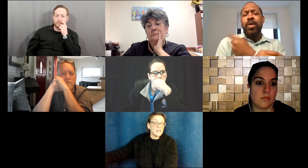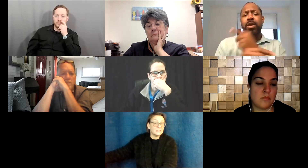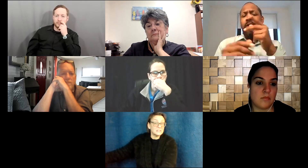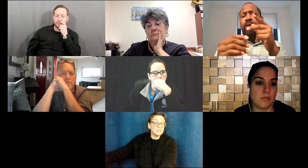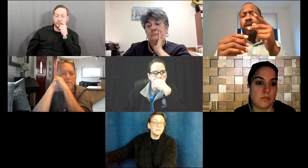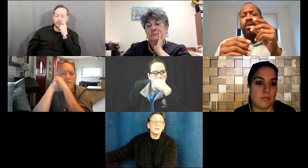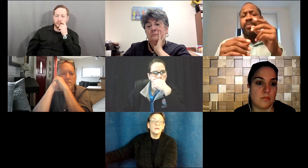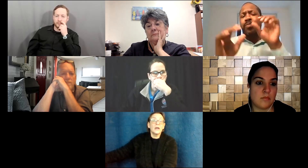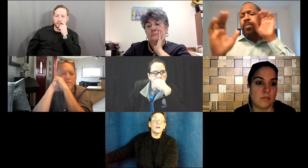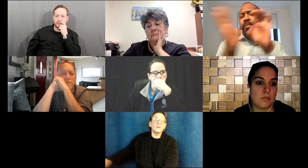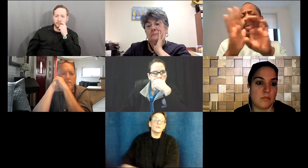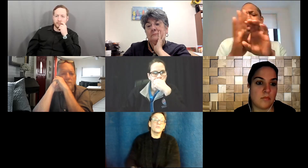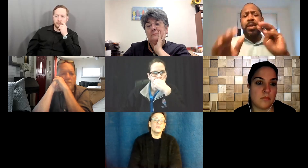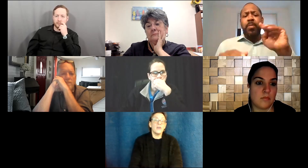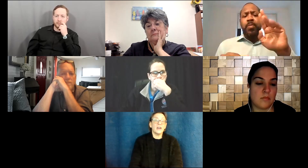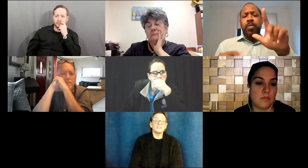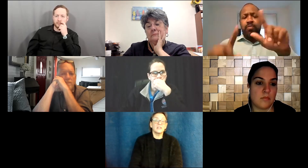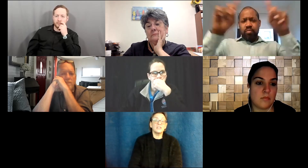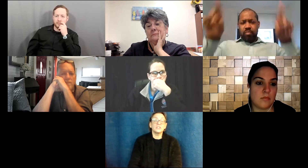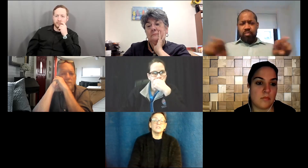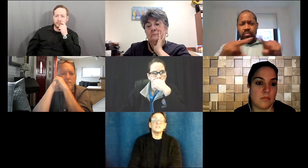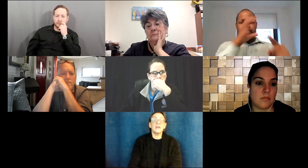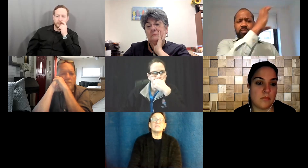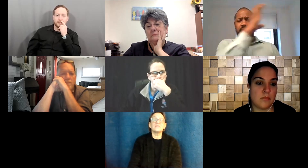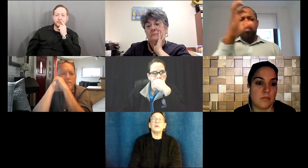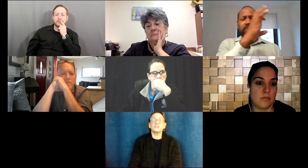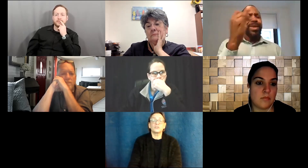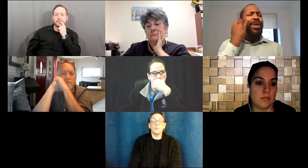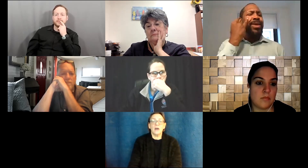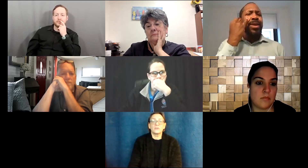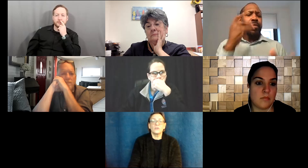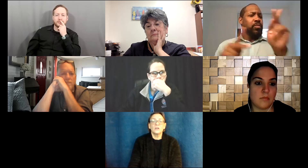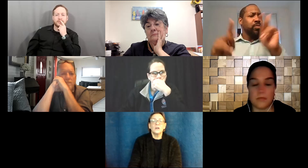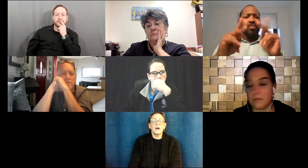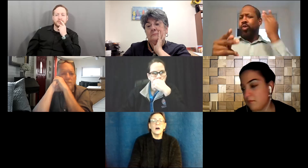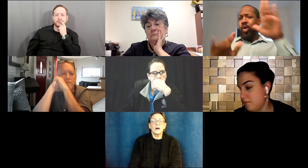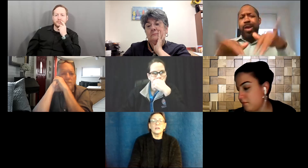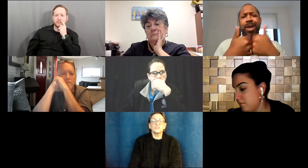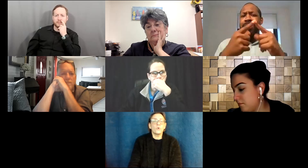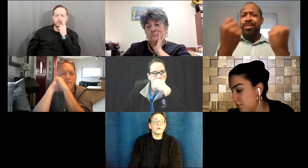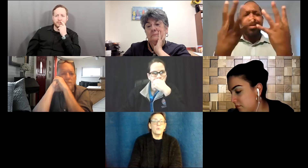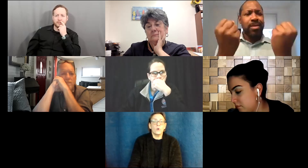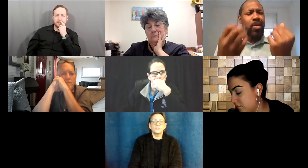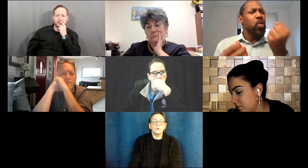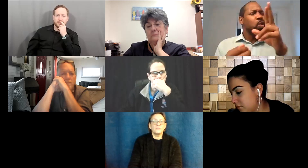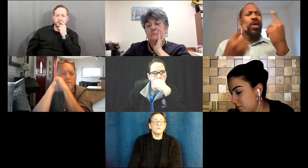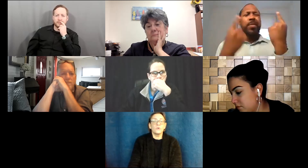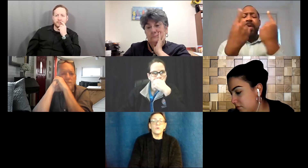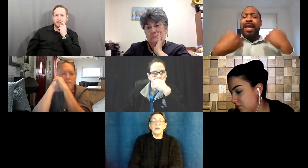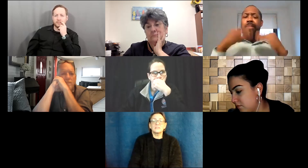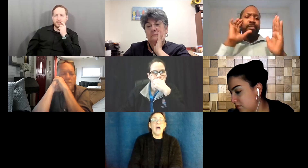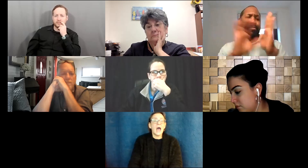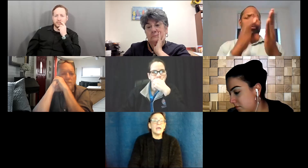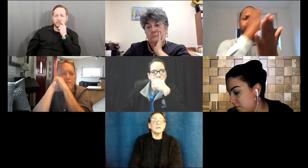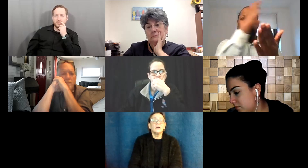give them text. And also for the vaccinations, to have a picture model storyboard. So if you don't know